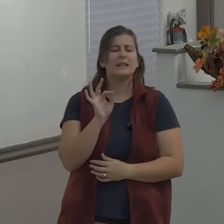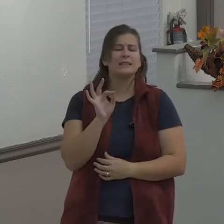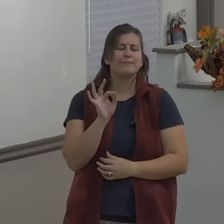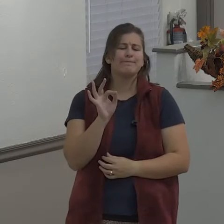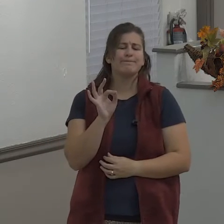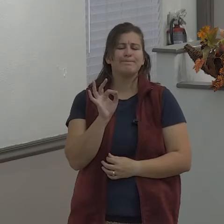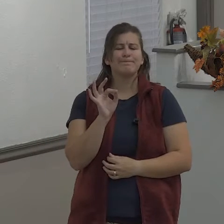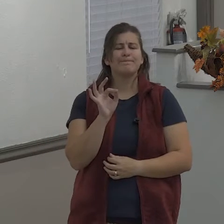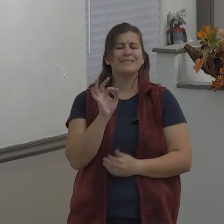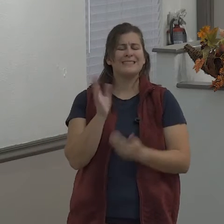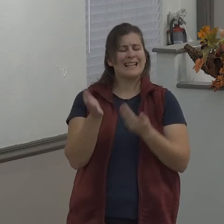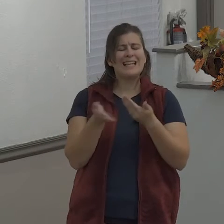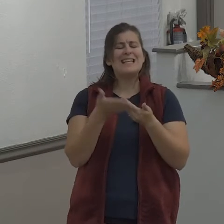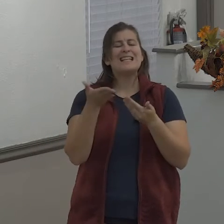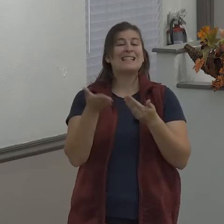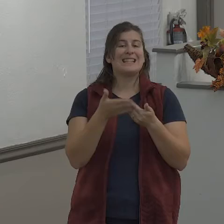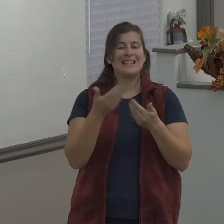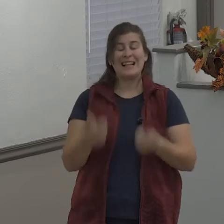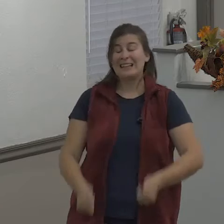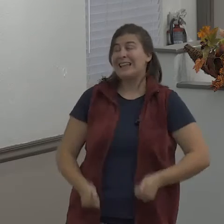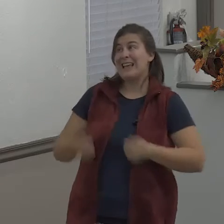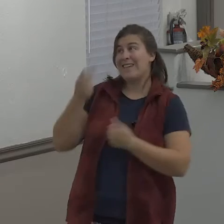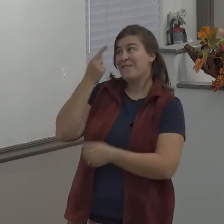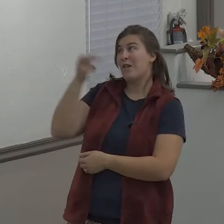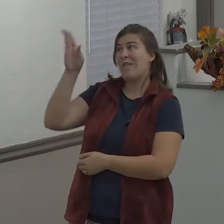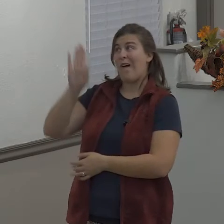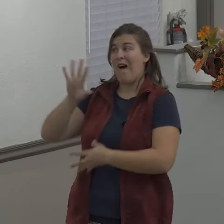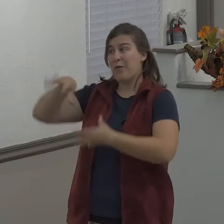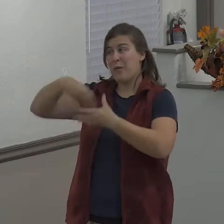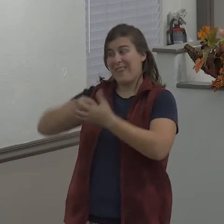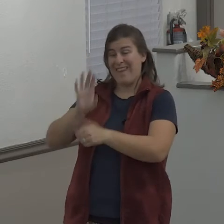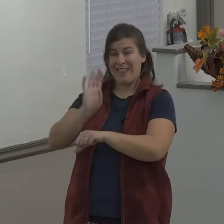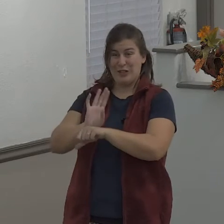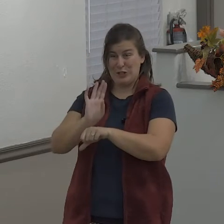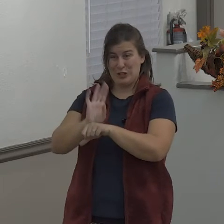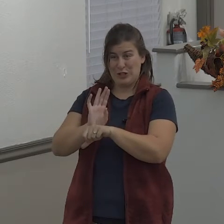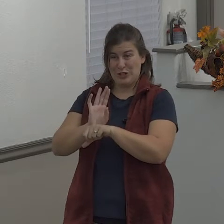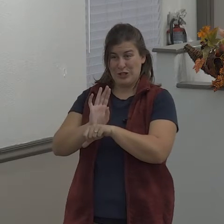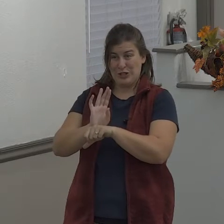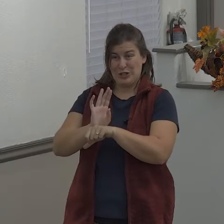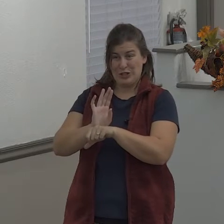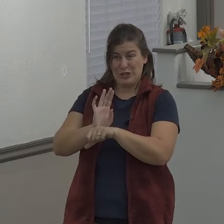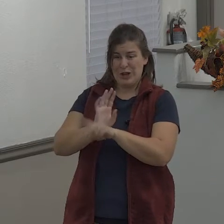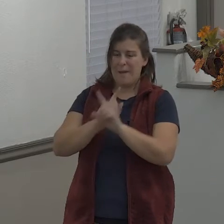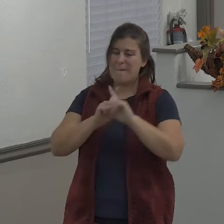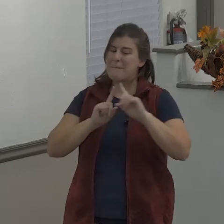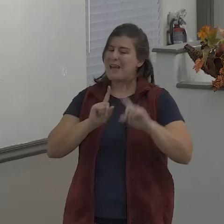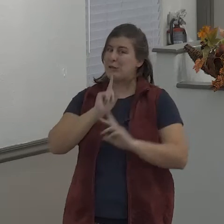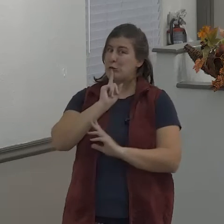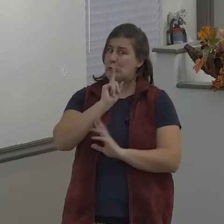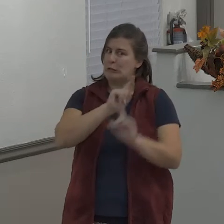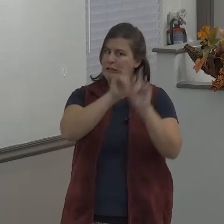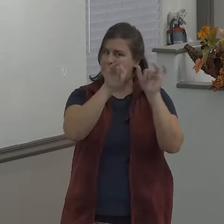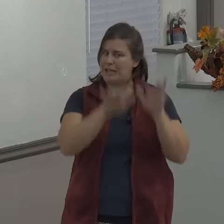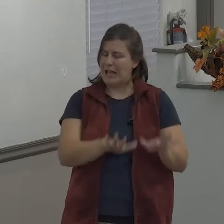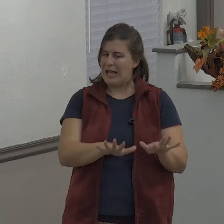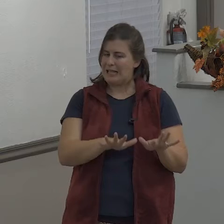find it's easy to live for the Lord within the four walls of the church, but it's a real test